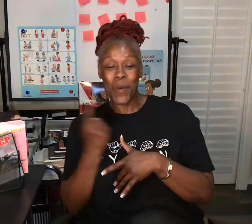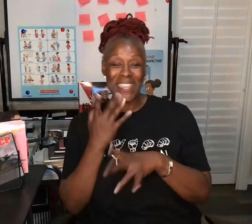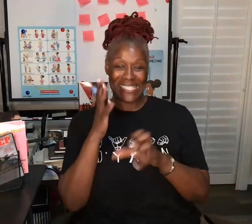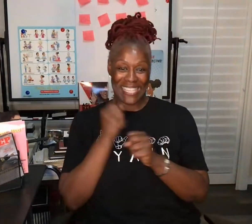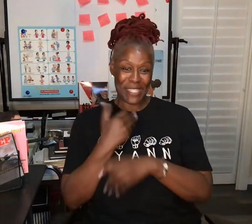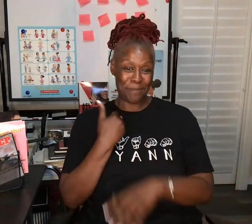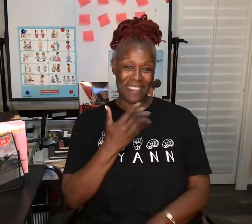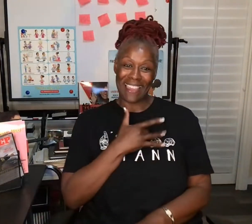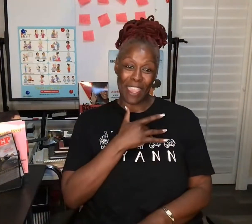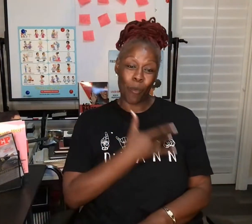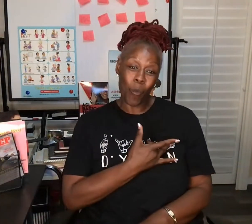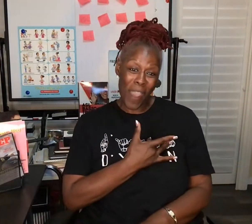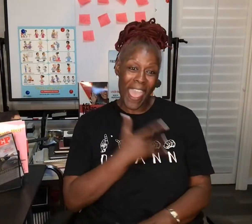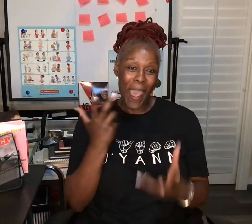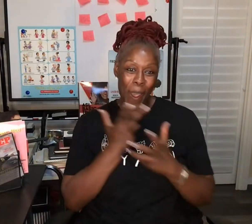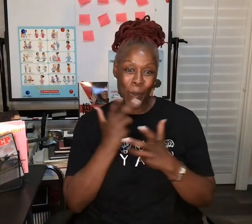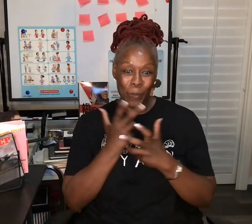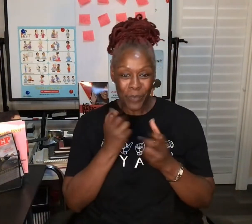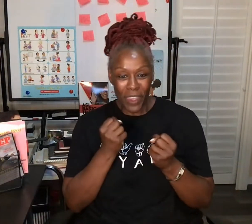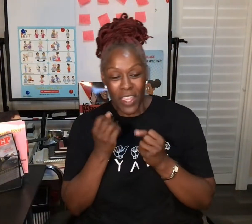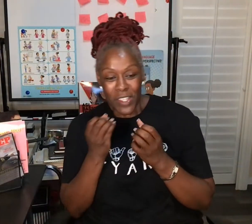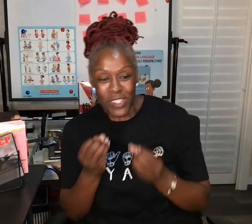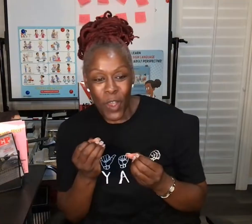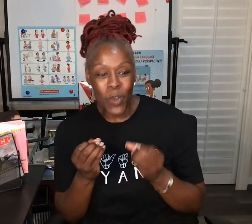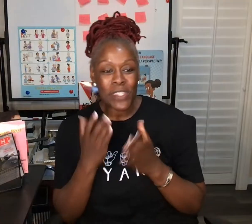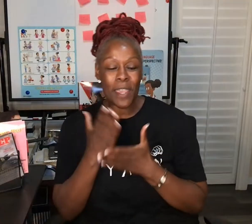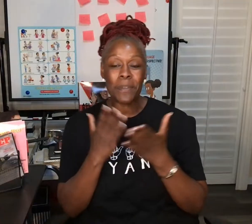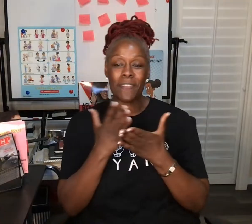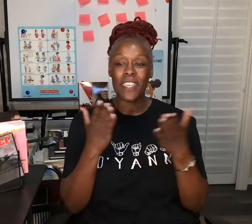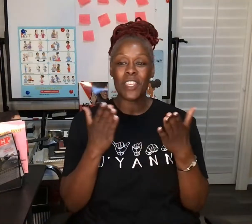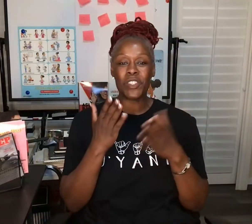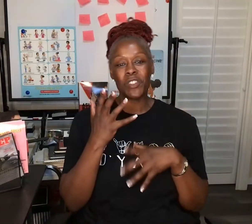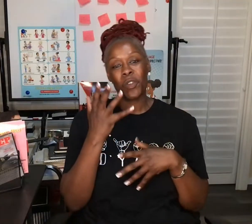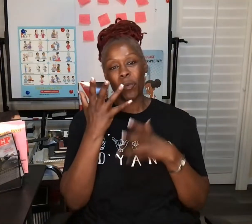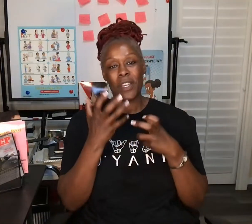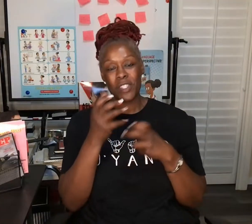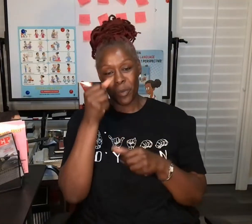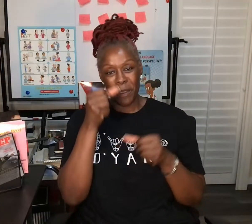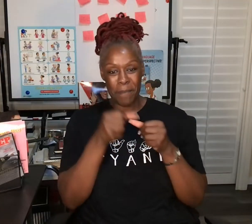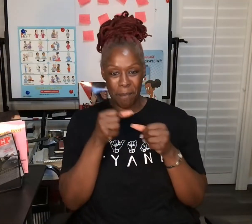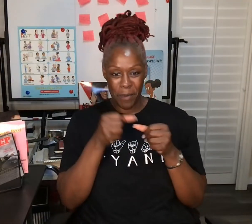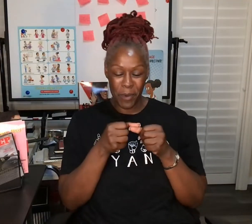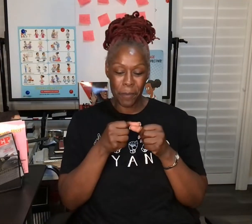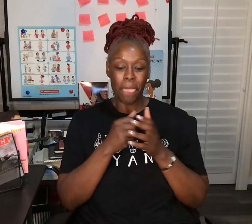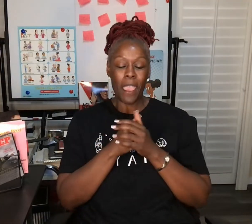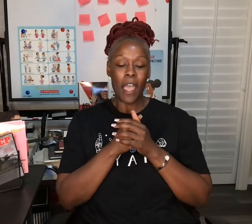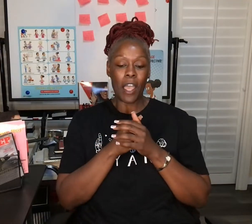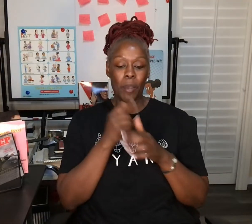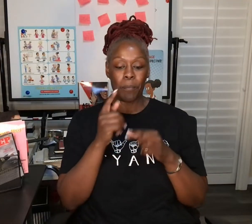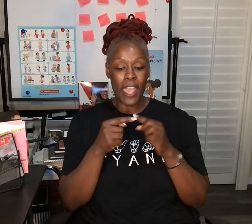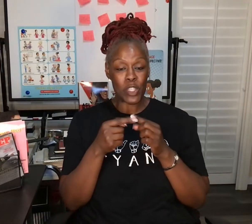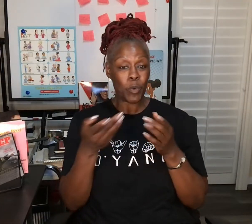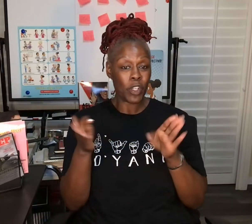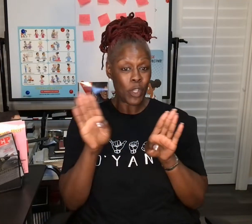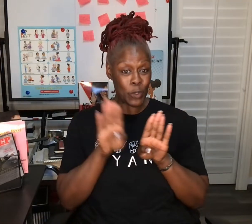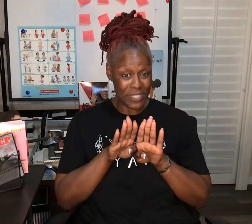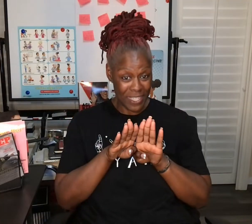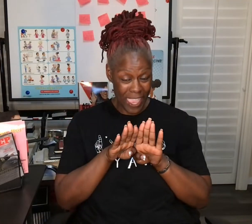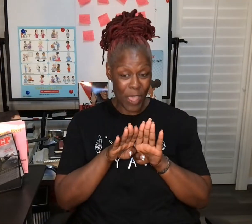always gets me like, wow. So, some of the things you want to remember as we're closing